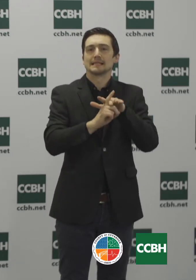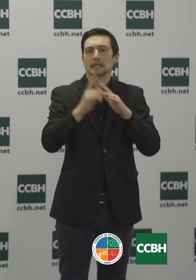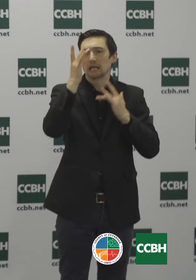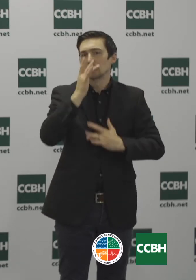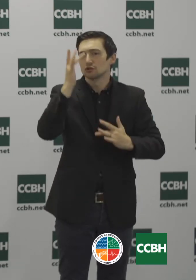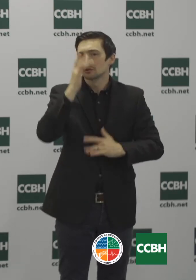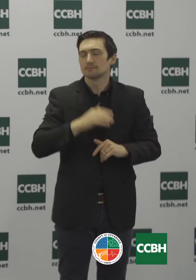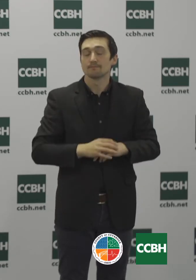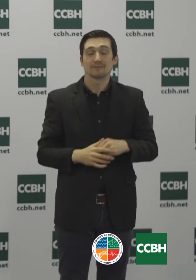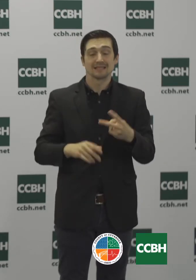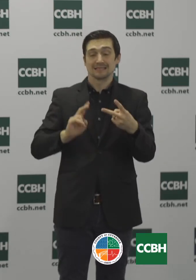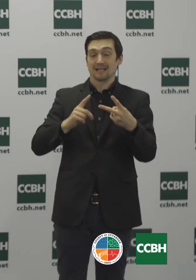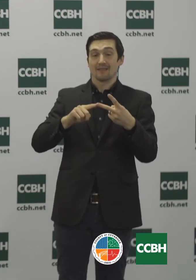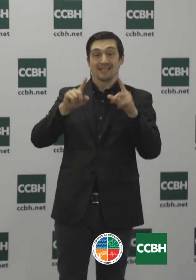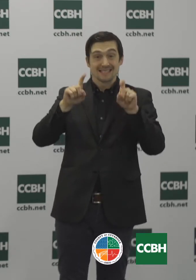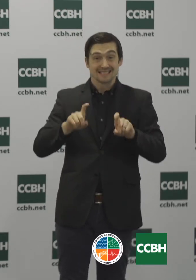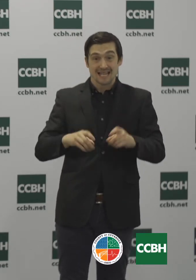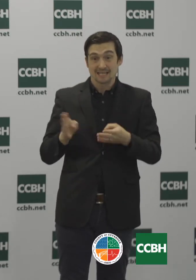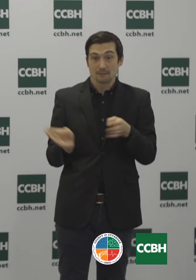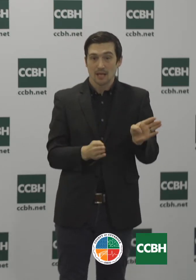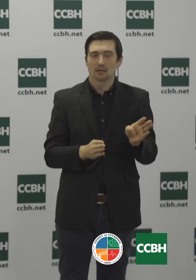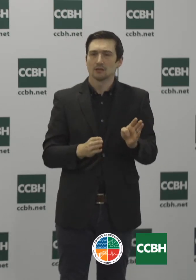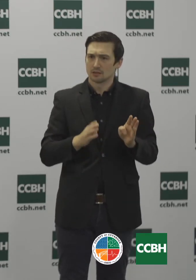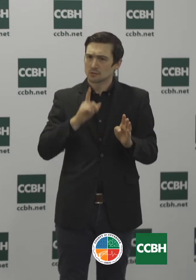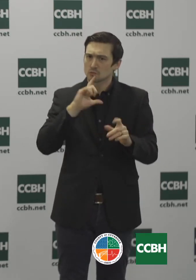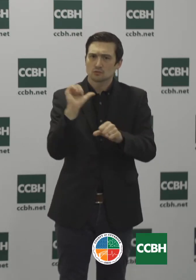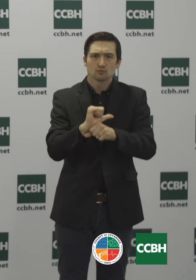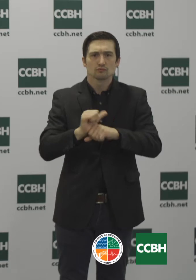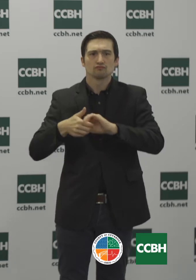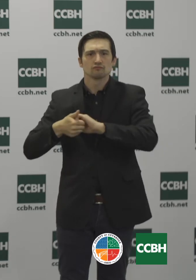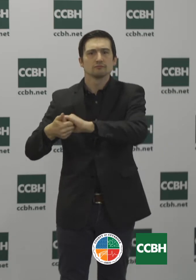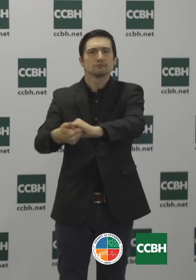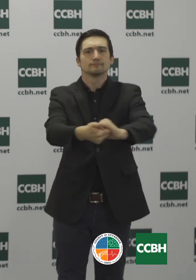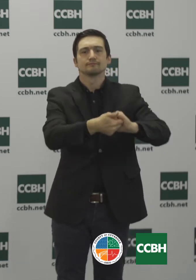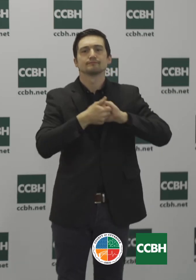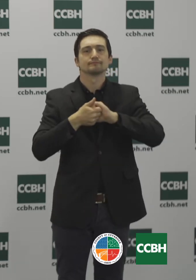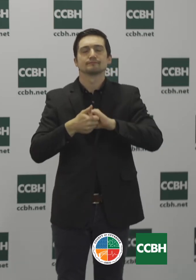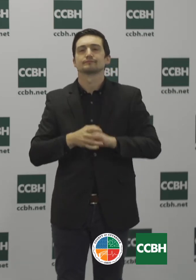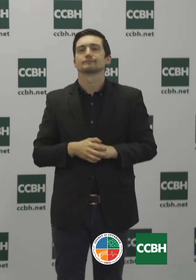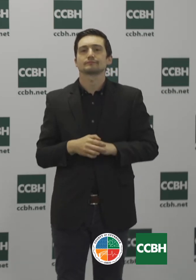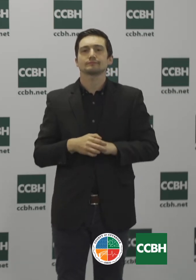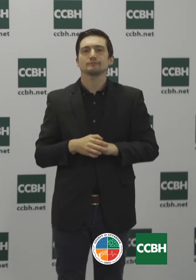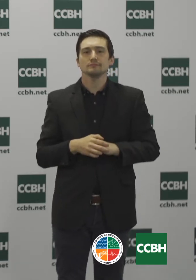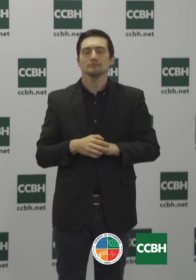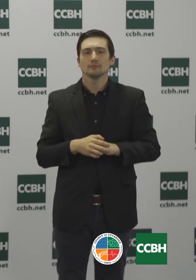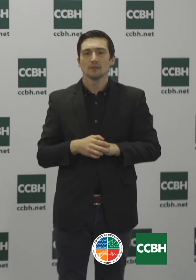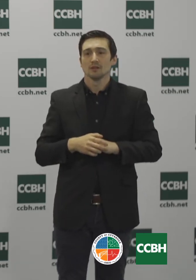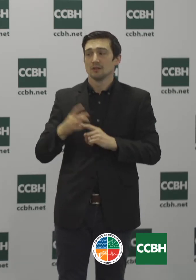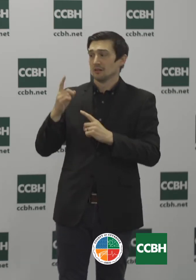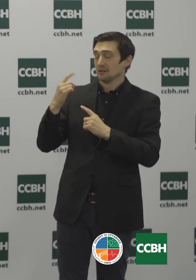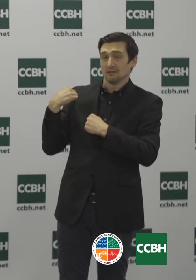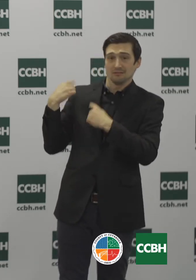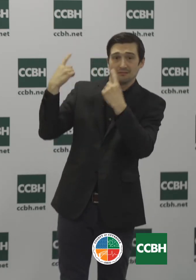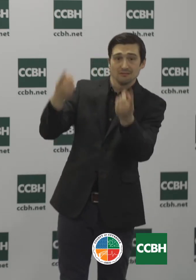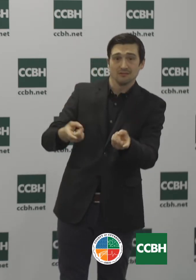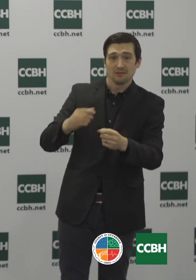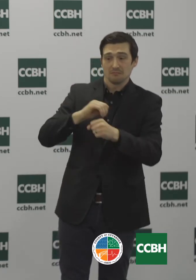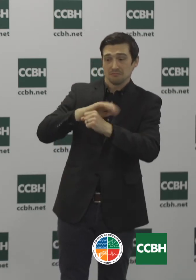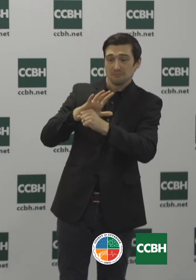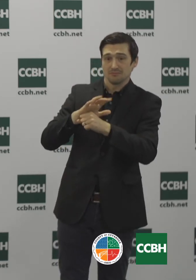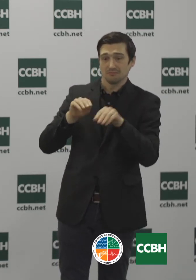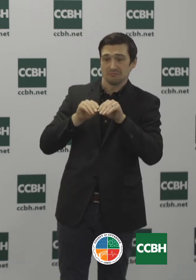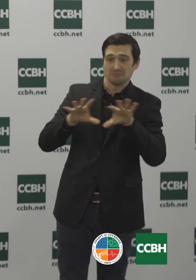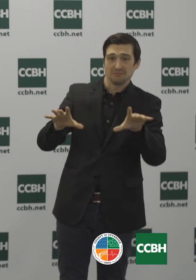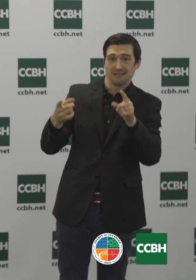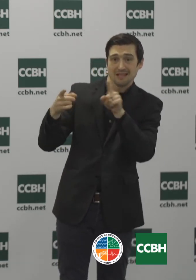Second, this testing plan is a true collaboration. Since this crisis began, the county's been working closely with Metro